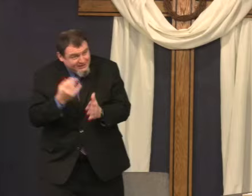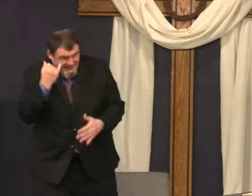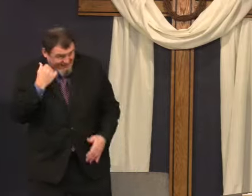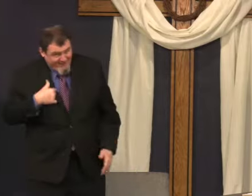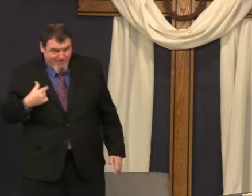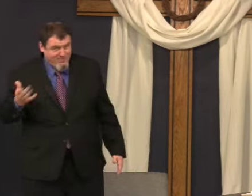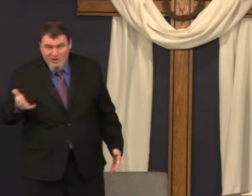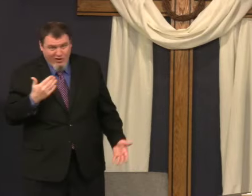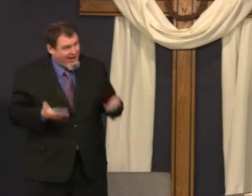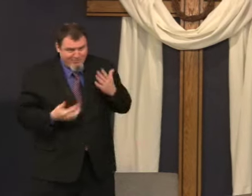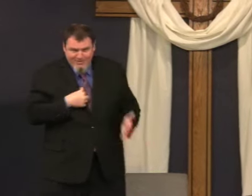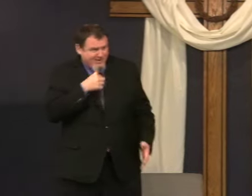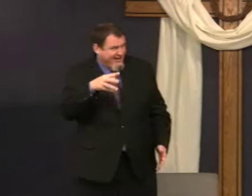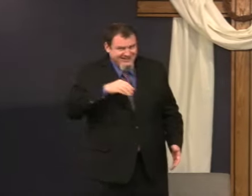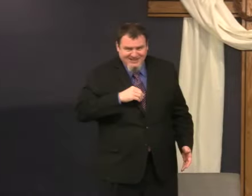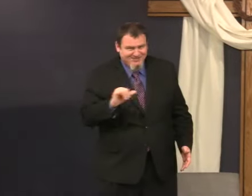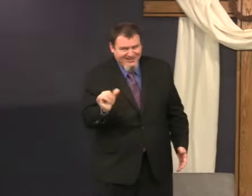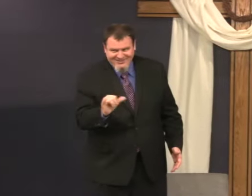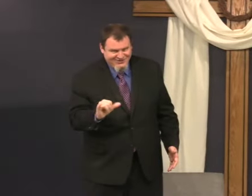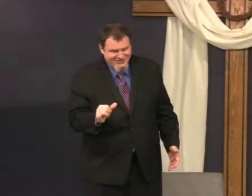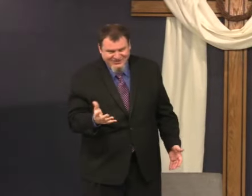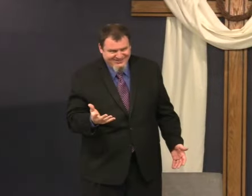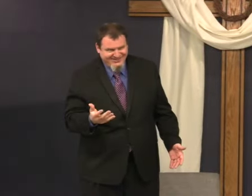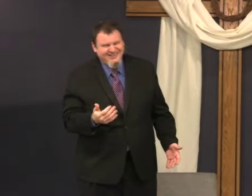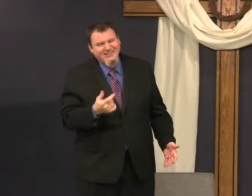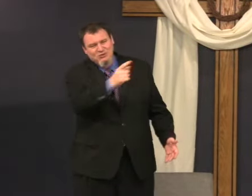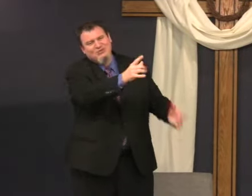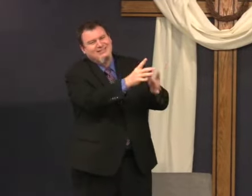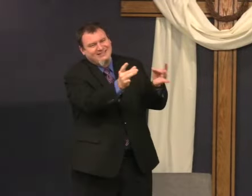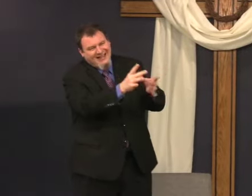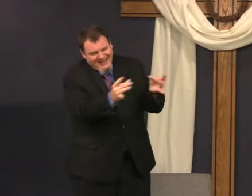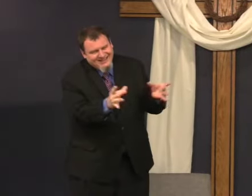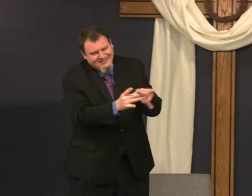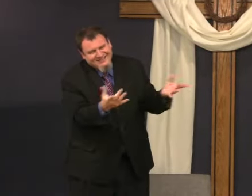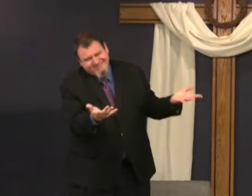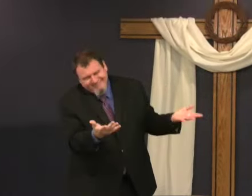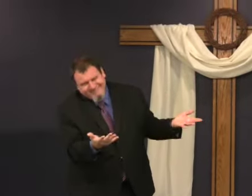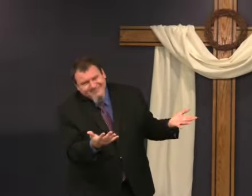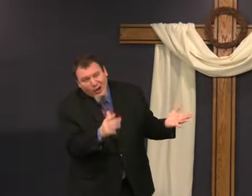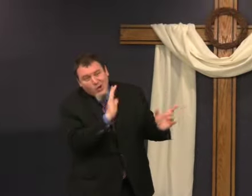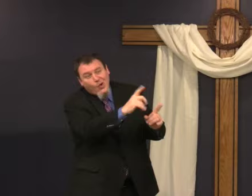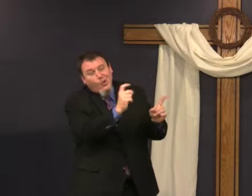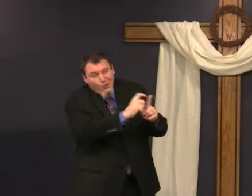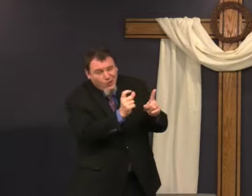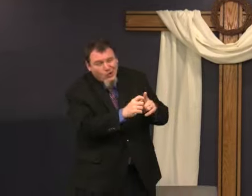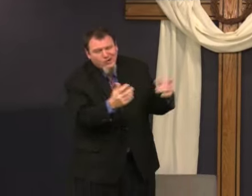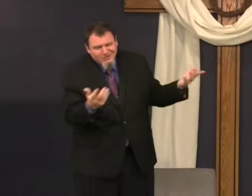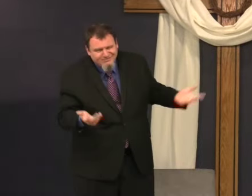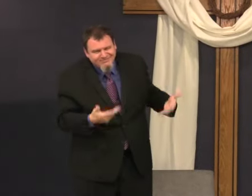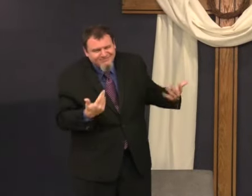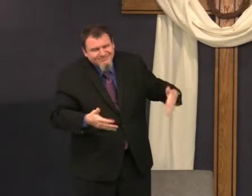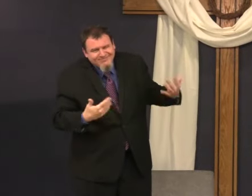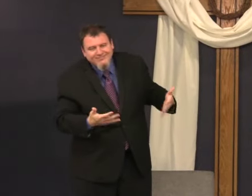And honestly, if I was there, I probably wouldn't have accepted it either. You know, okay, Jesus, it's your